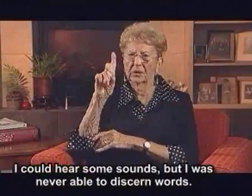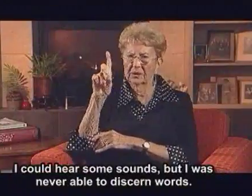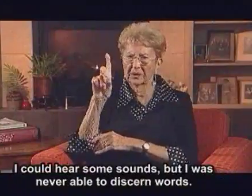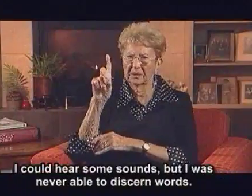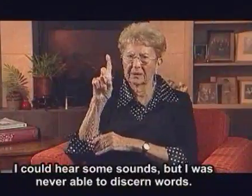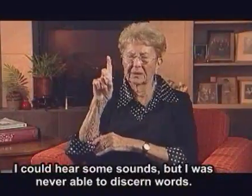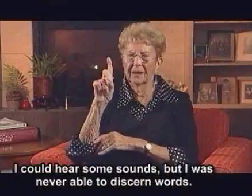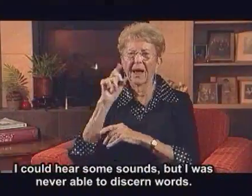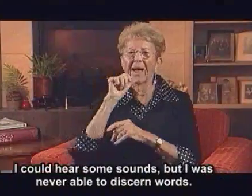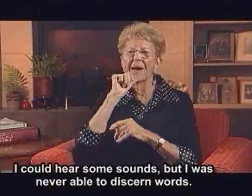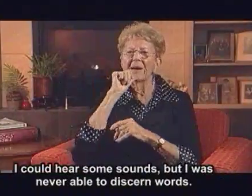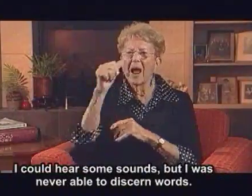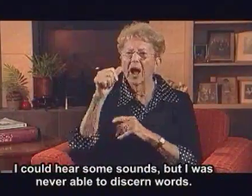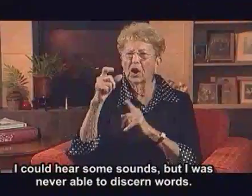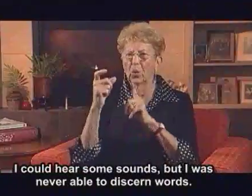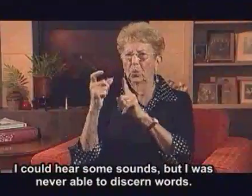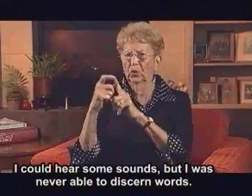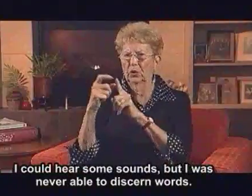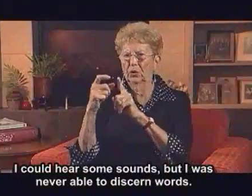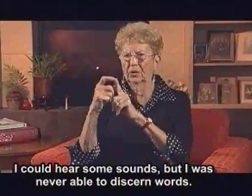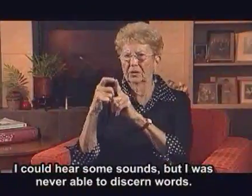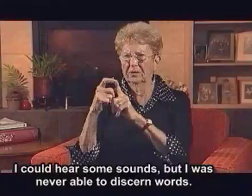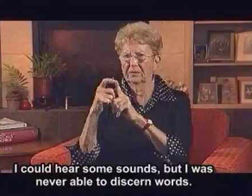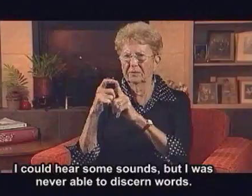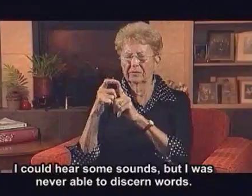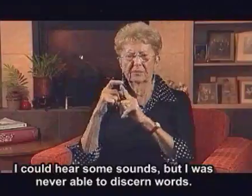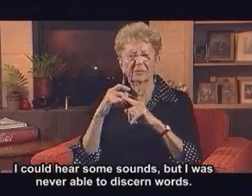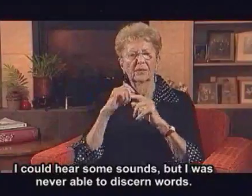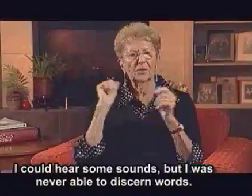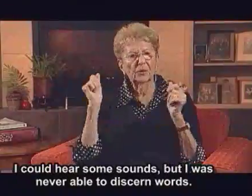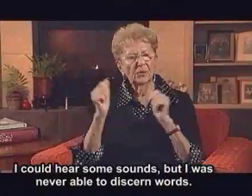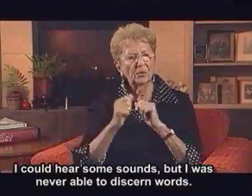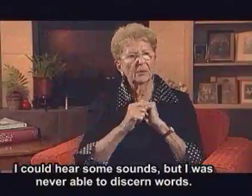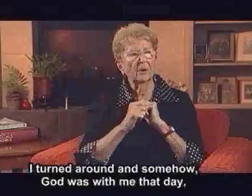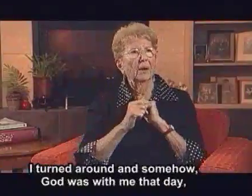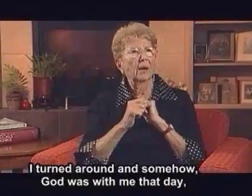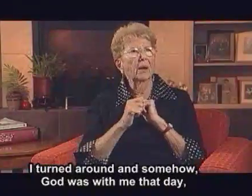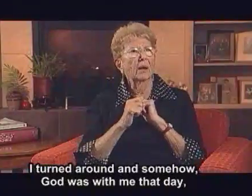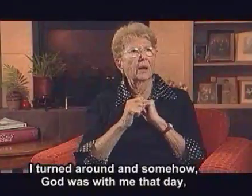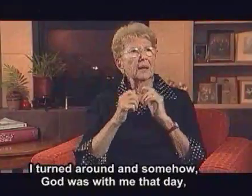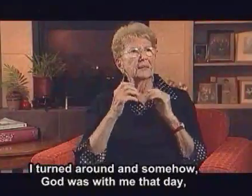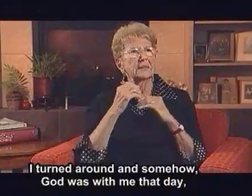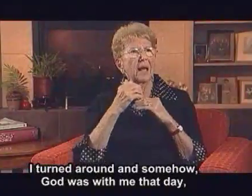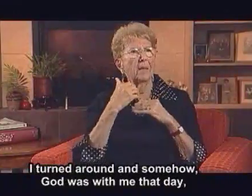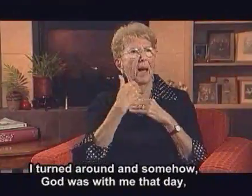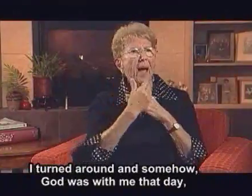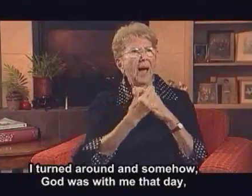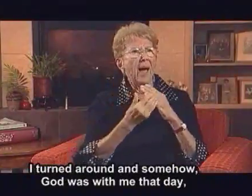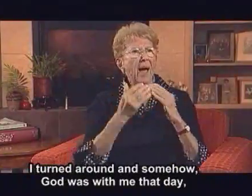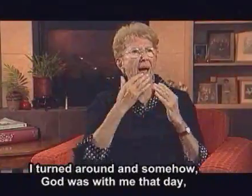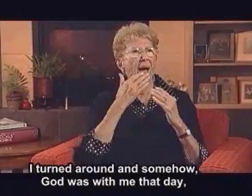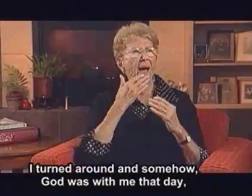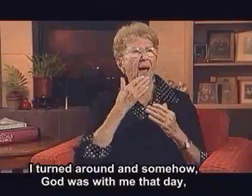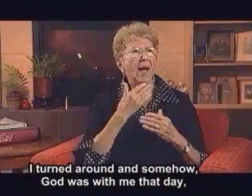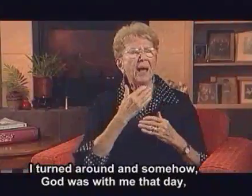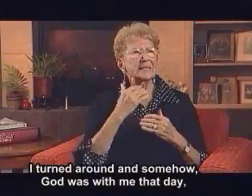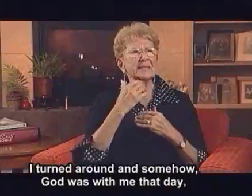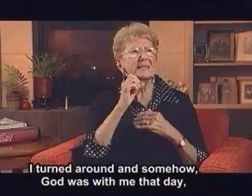I could hear some sounds, but I was never able to discern words. I turned around,